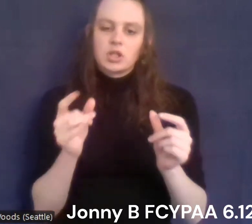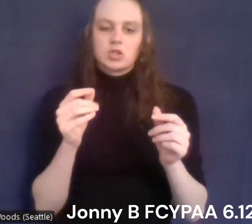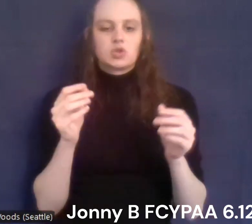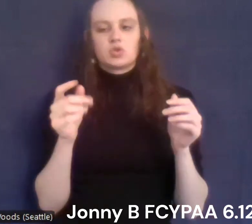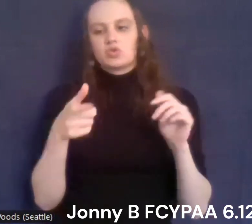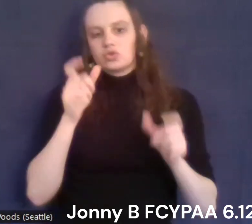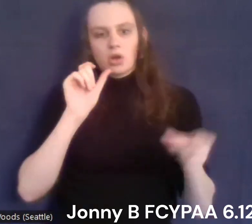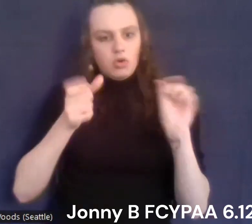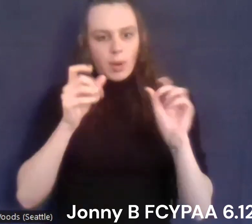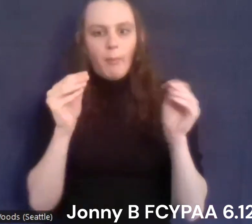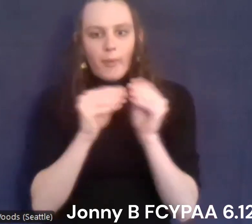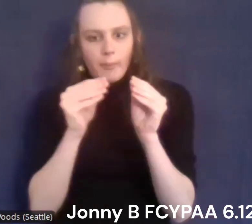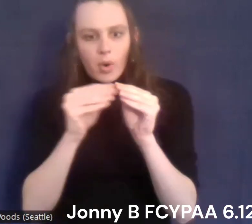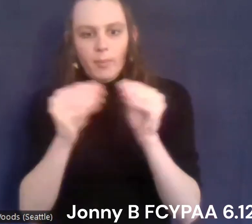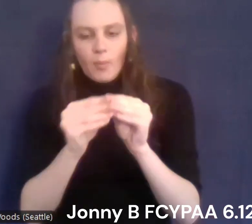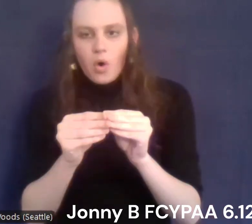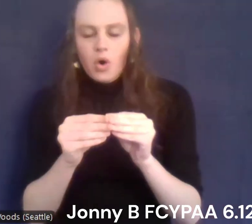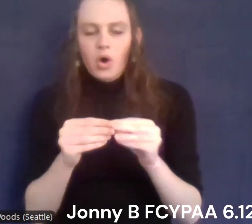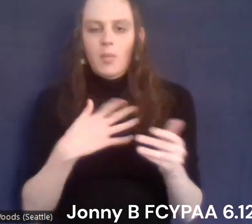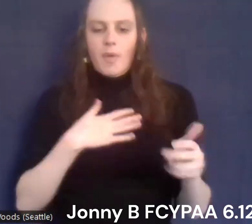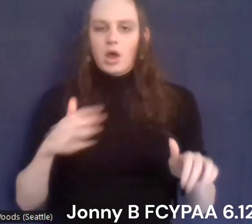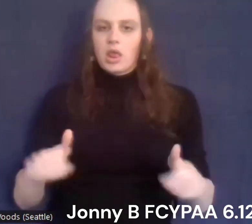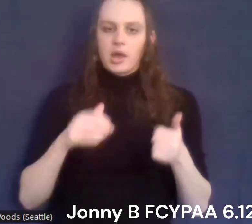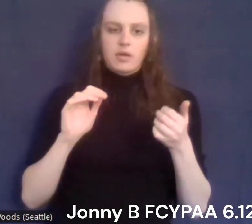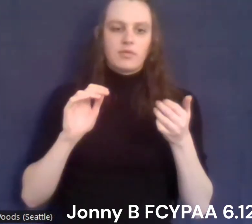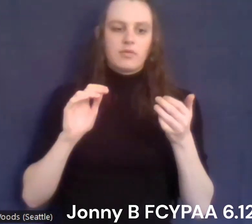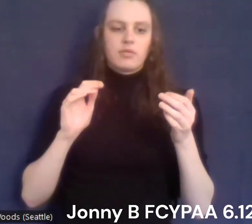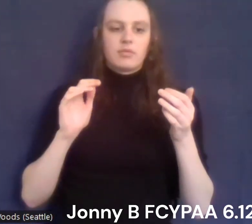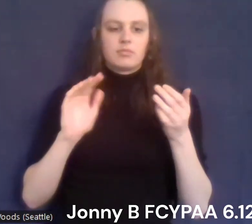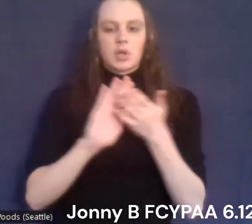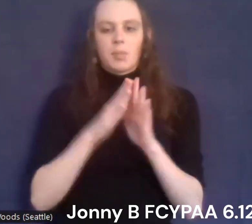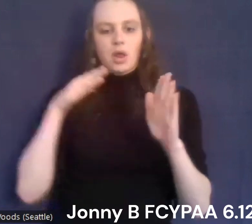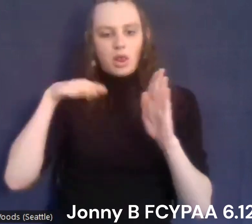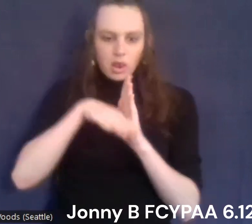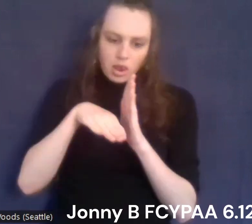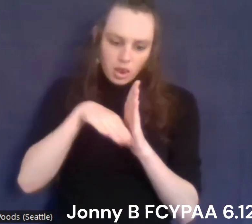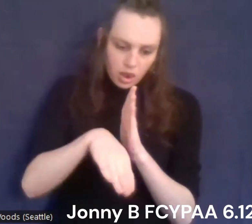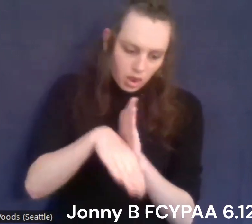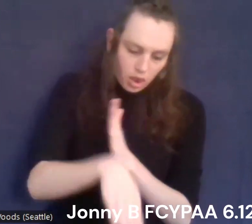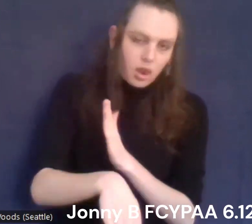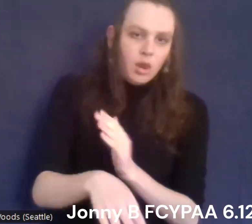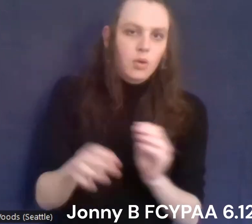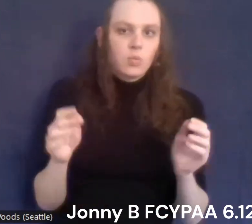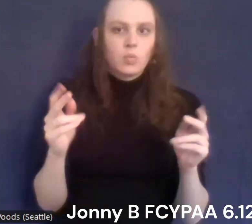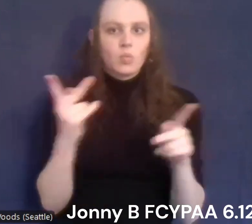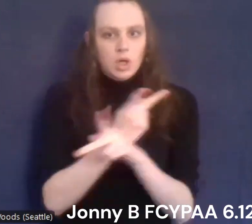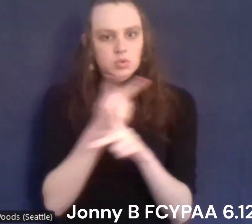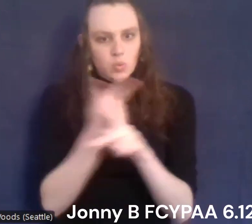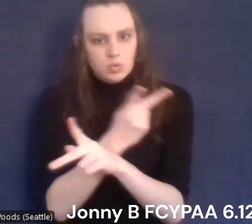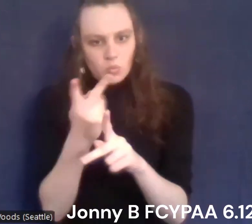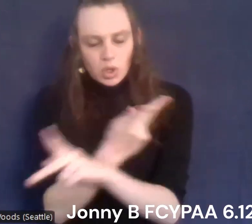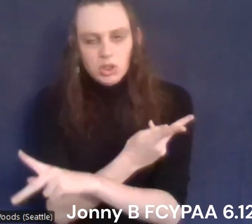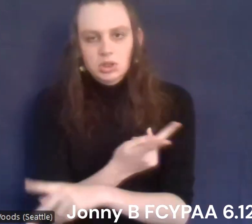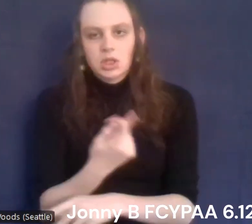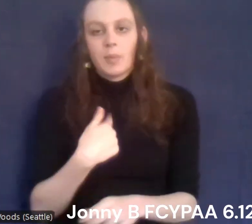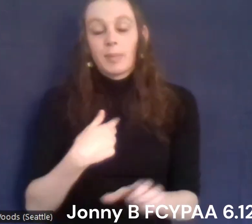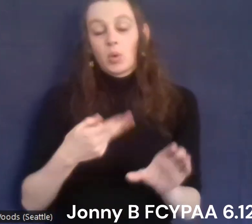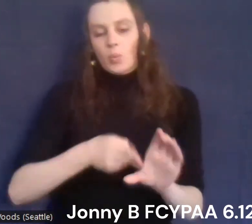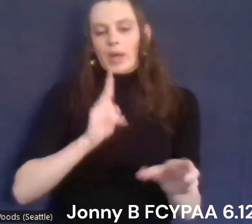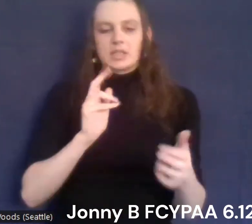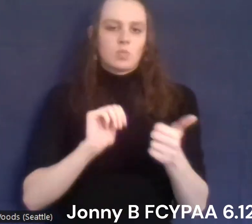downhill. I ended up being, well, I ended up quitting the sport I was